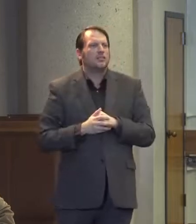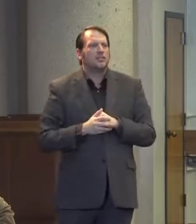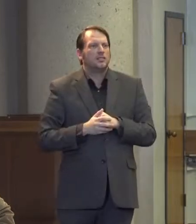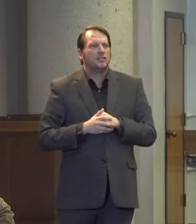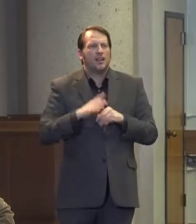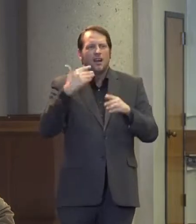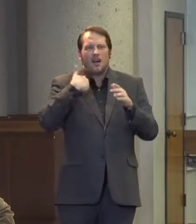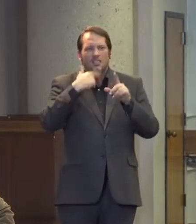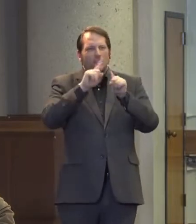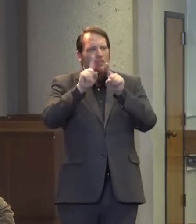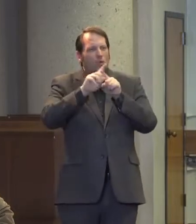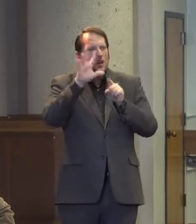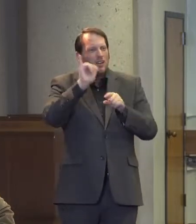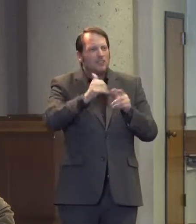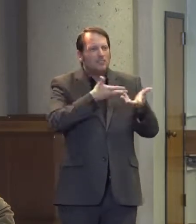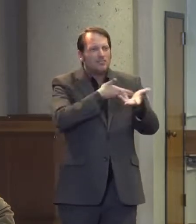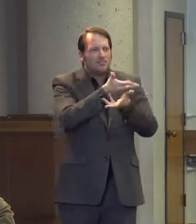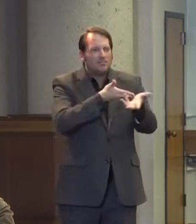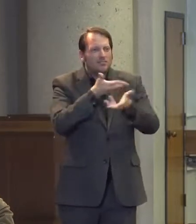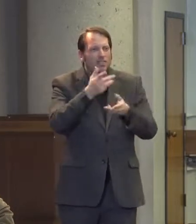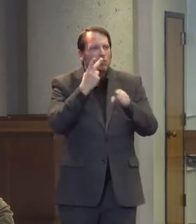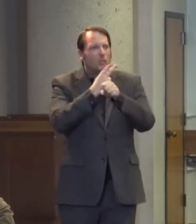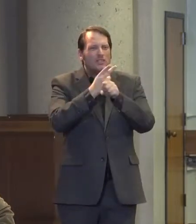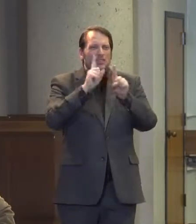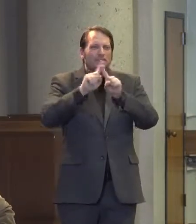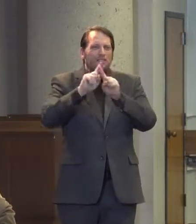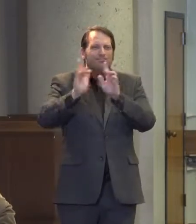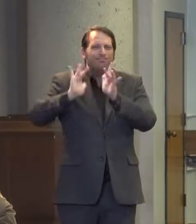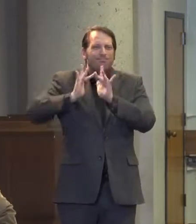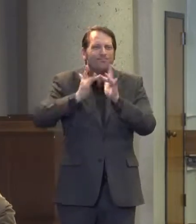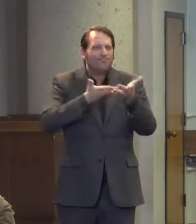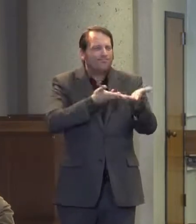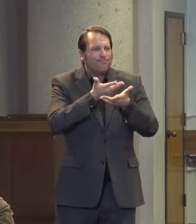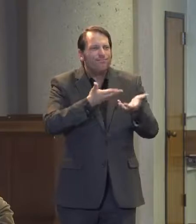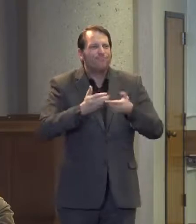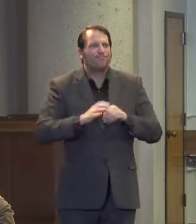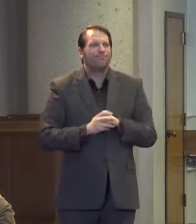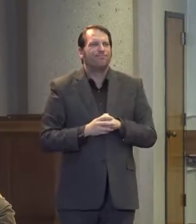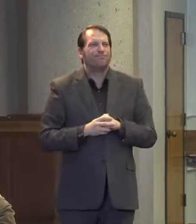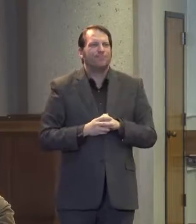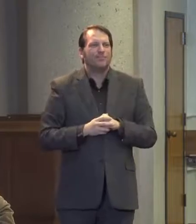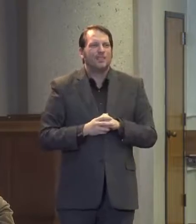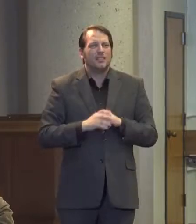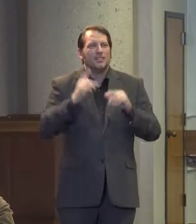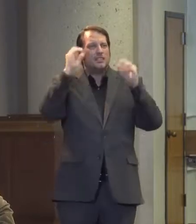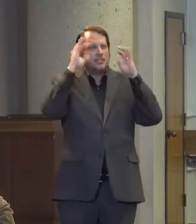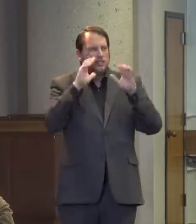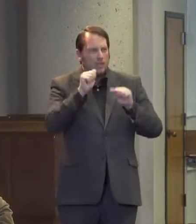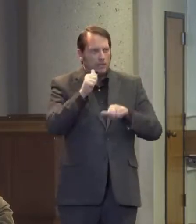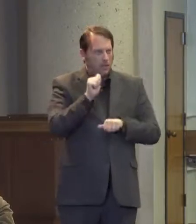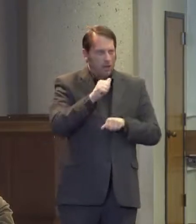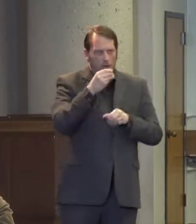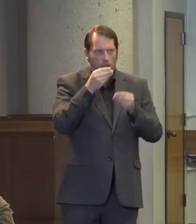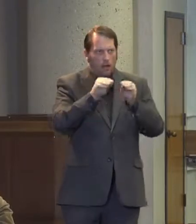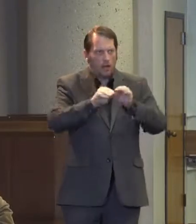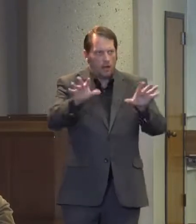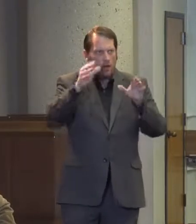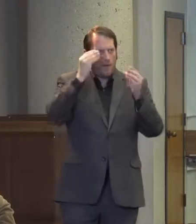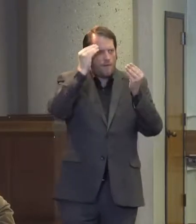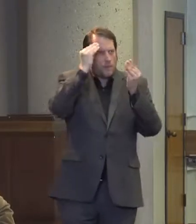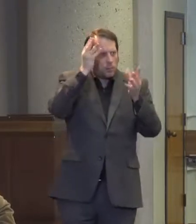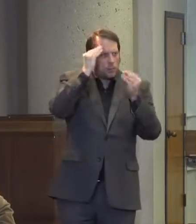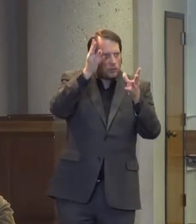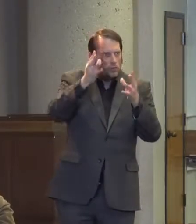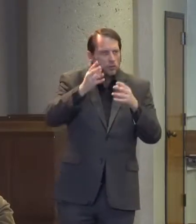that. We're using asynchronous systems where the teacher puts in information or video and the student then sees it at a later time.